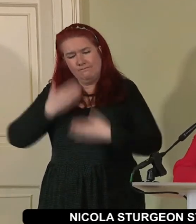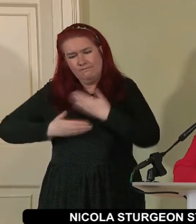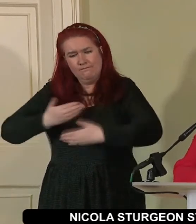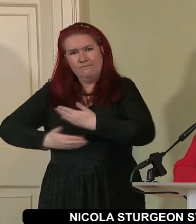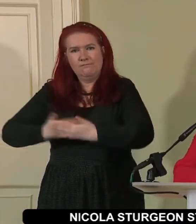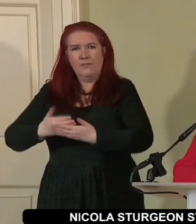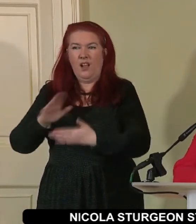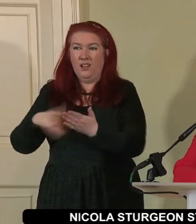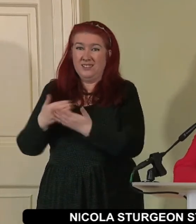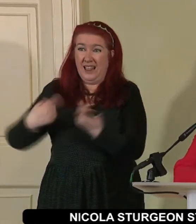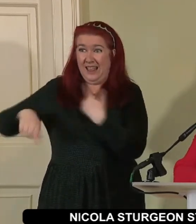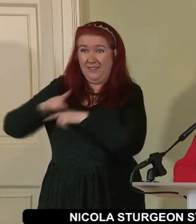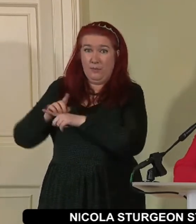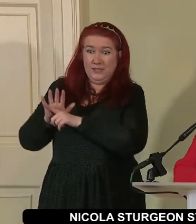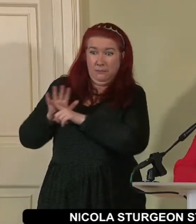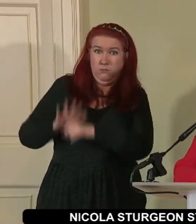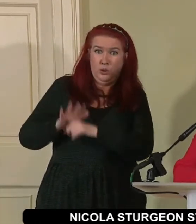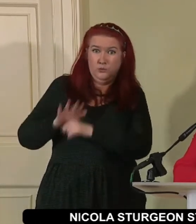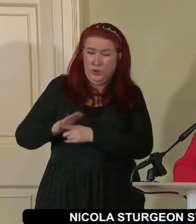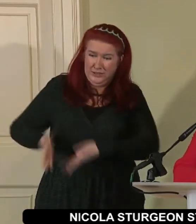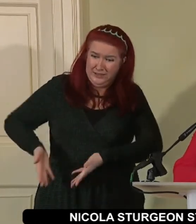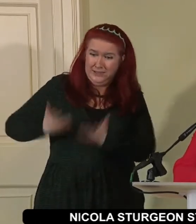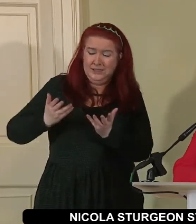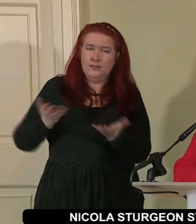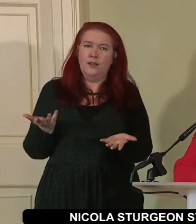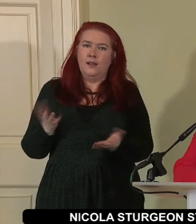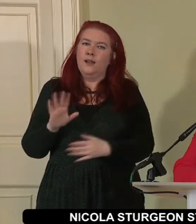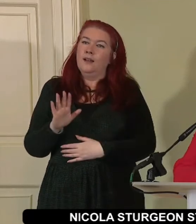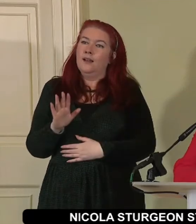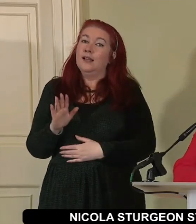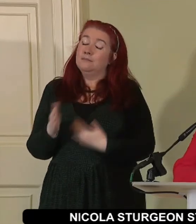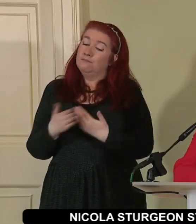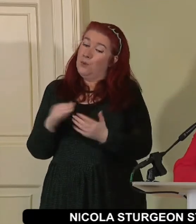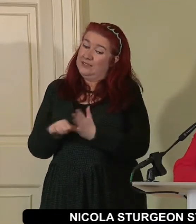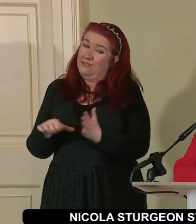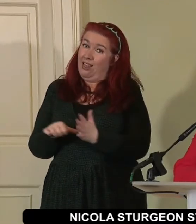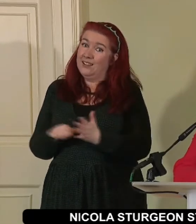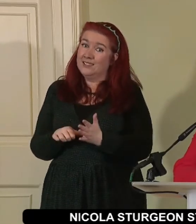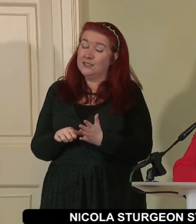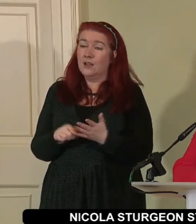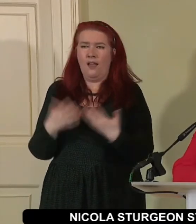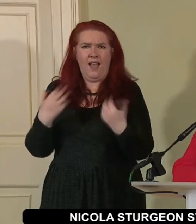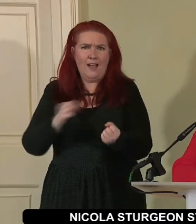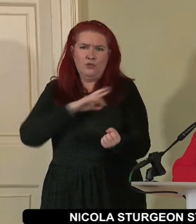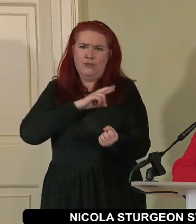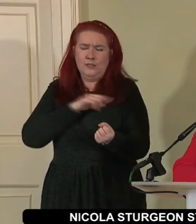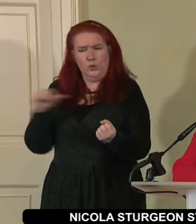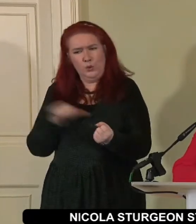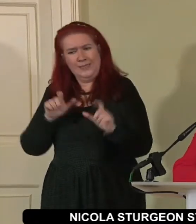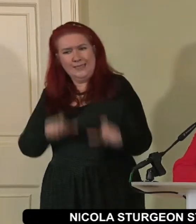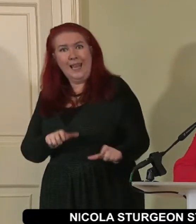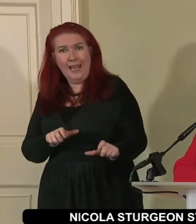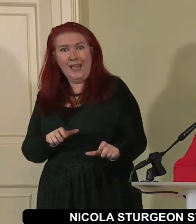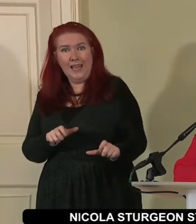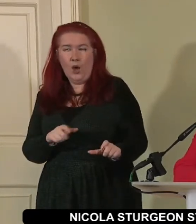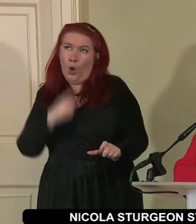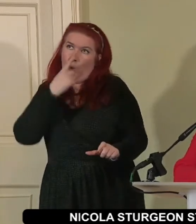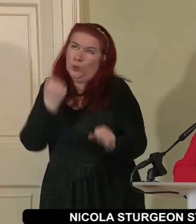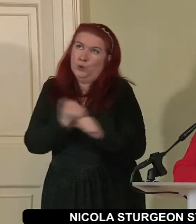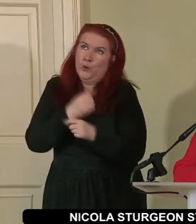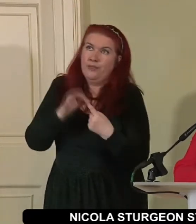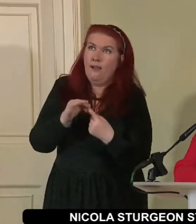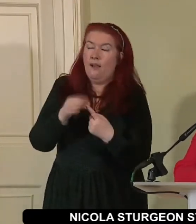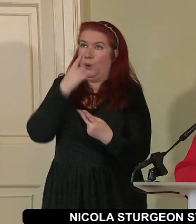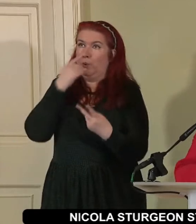is sort of pushing for you to go. It's harder because there's always reasons not to. Yeah, if I stay a bit longer, I can do this. If I stay